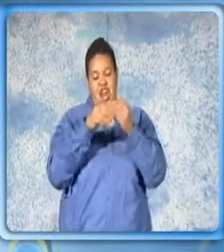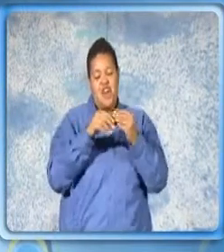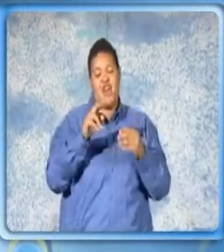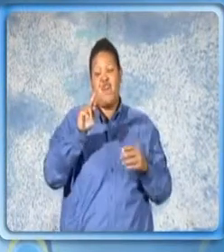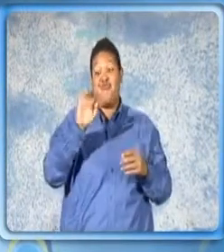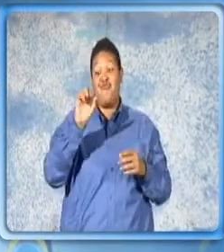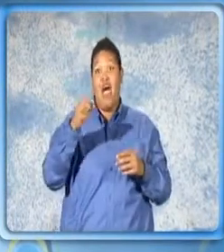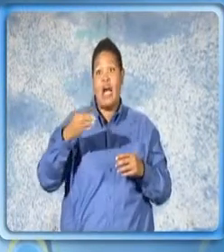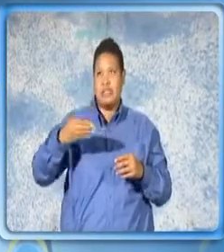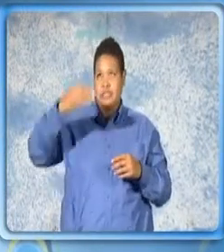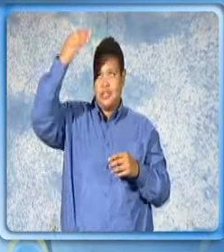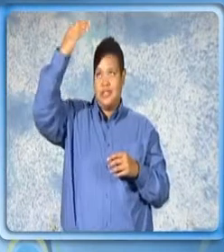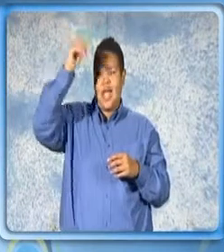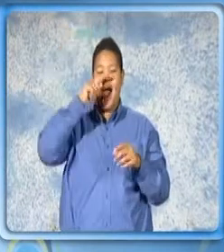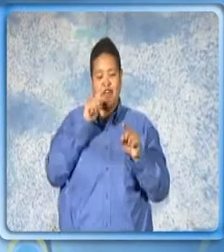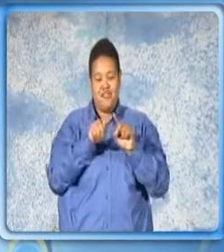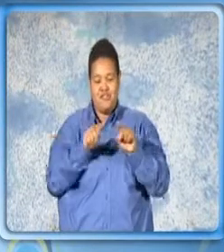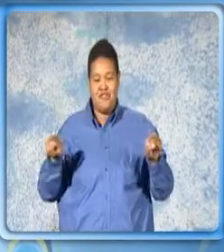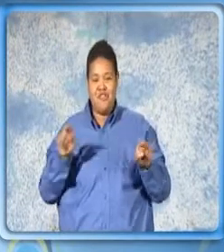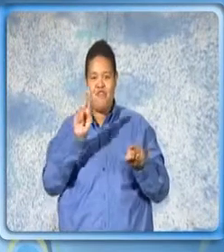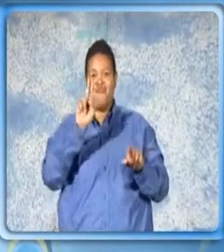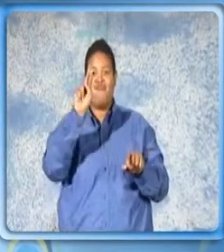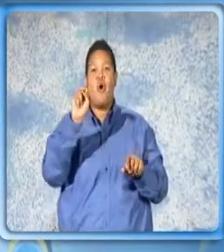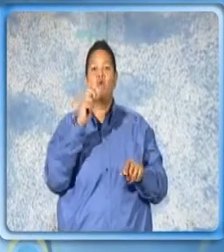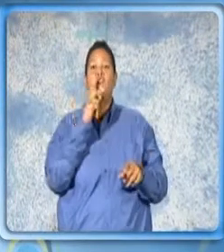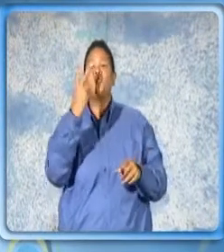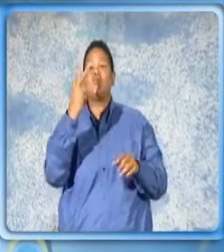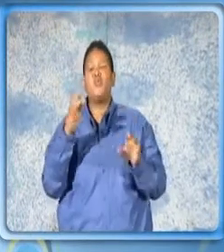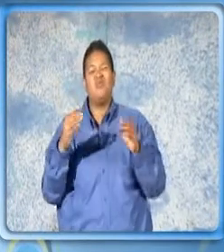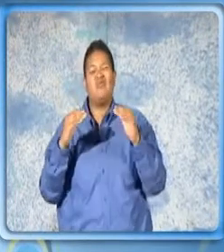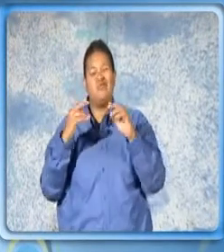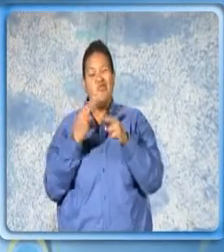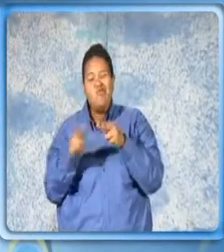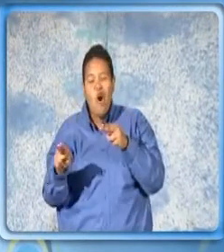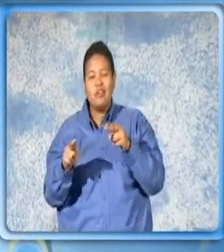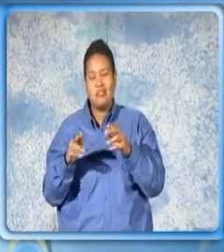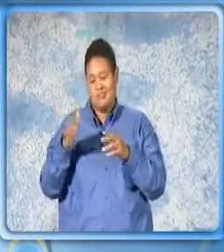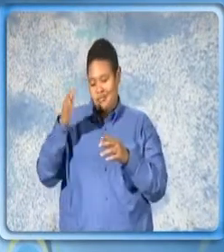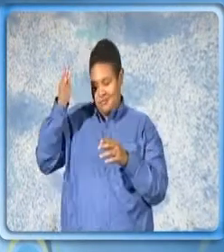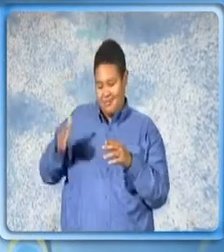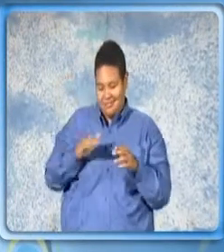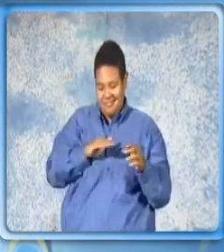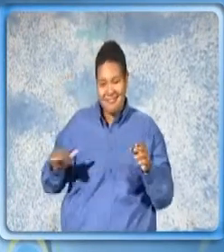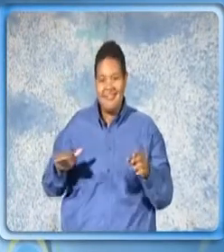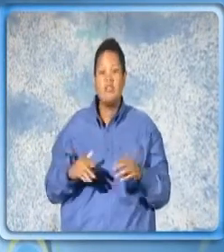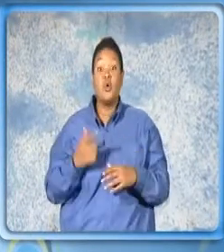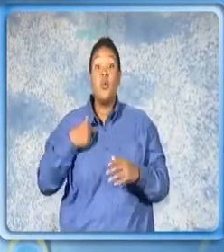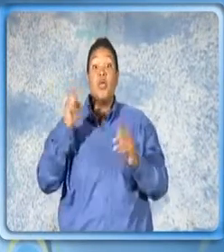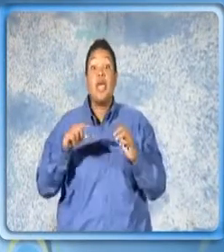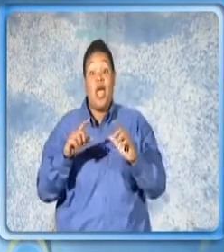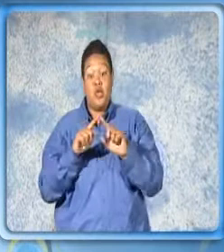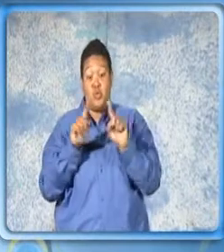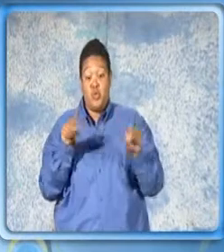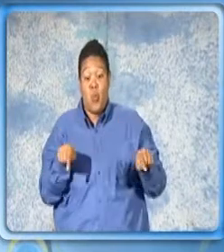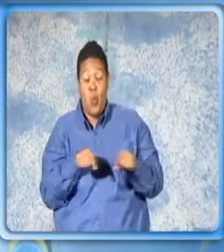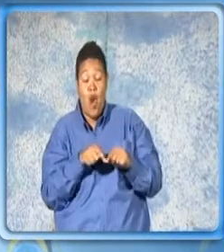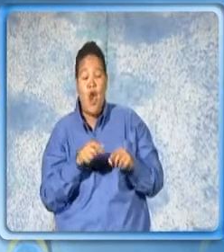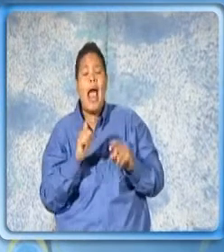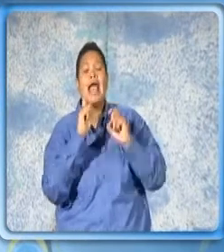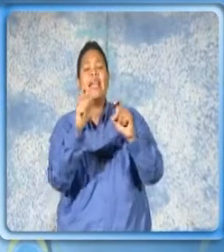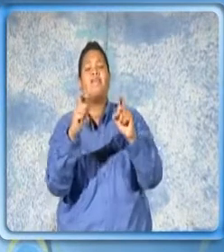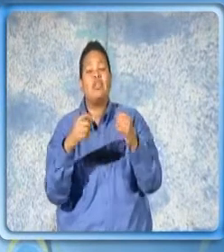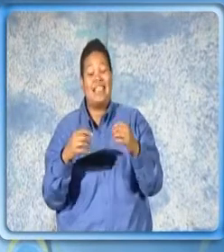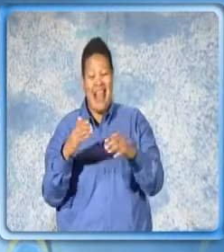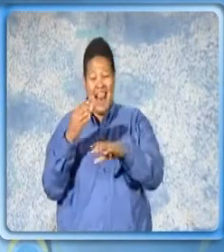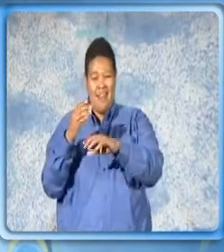The rise and the run would be the two short sides. So we can square them, and that would give us the length of the